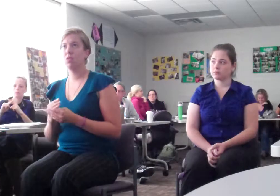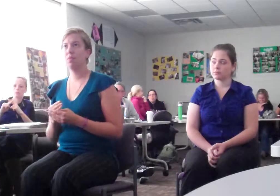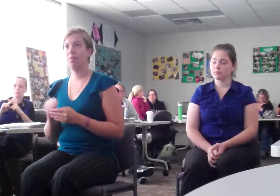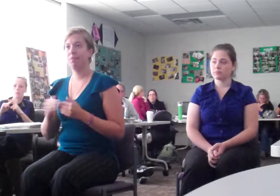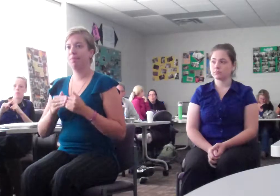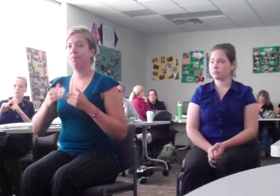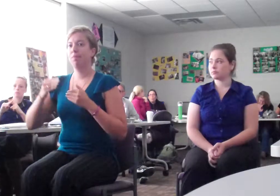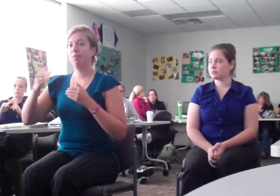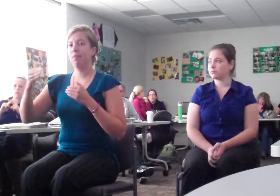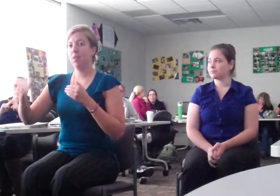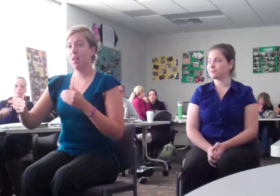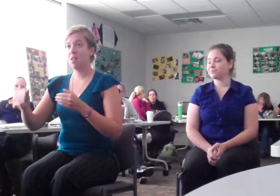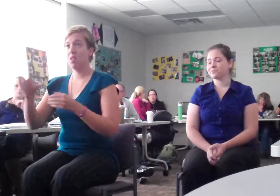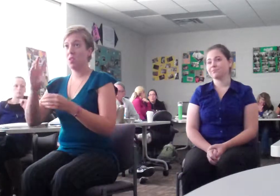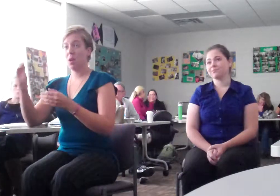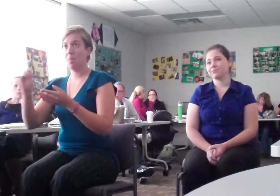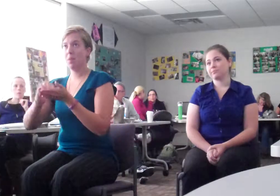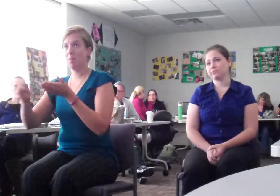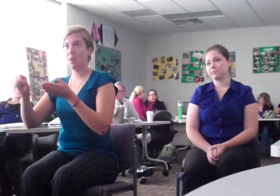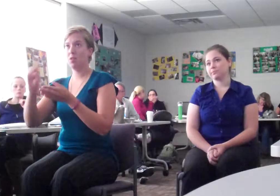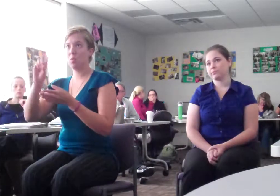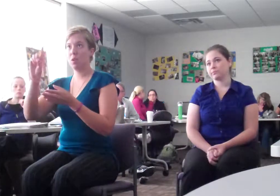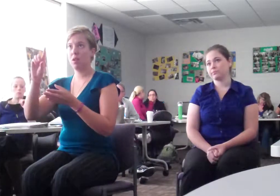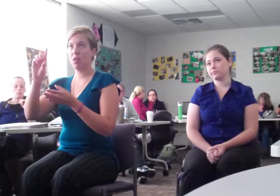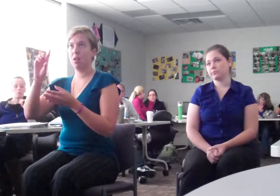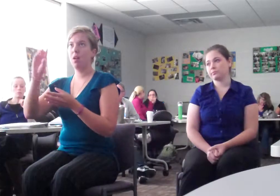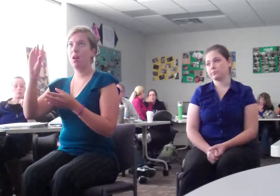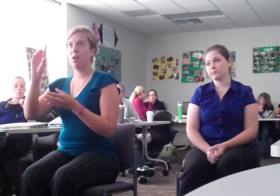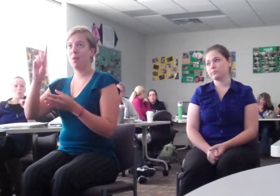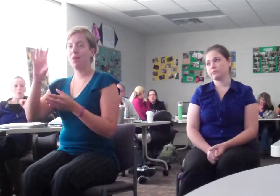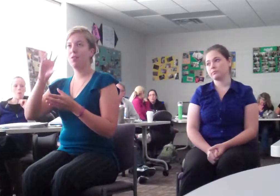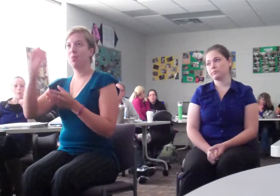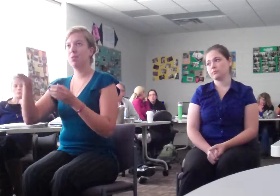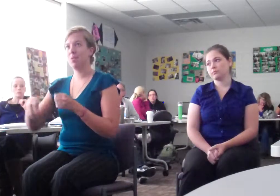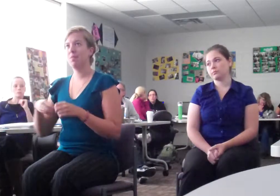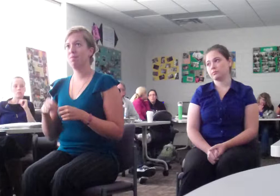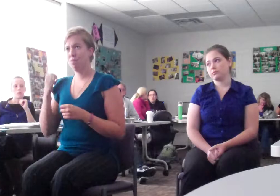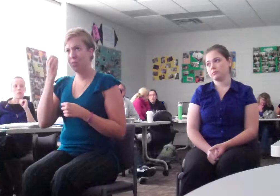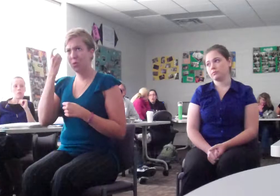the company pays 100%. Do you understand that concept?